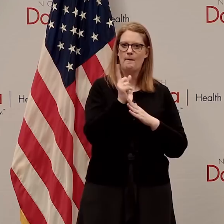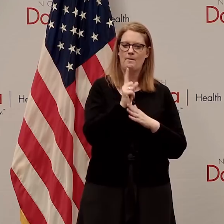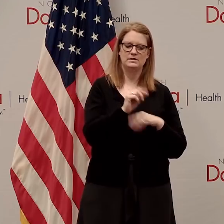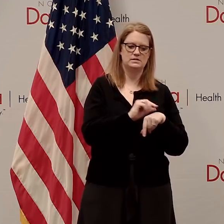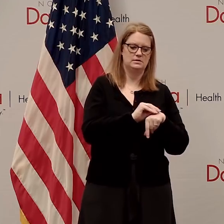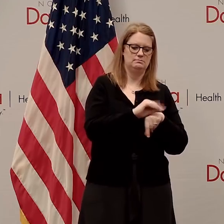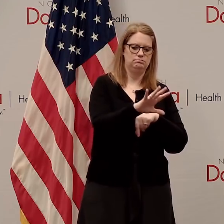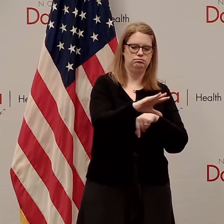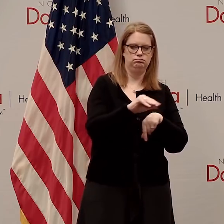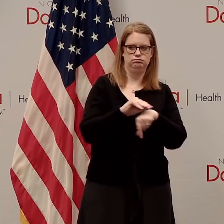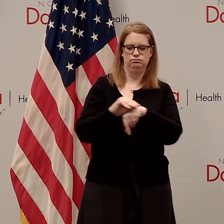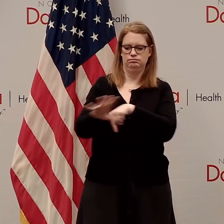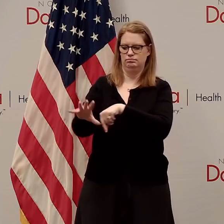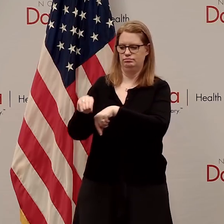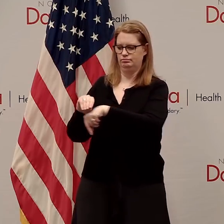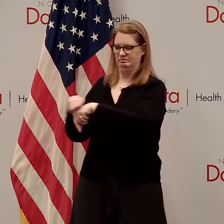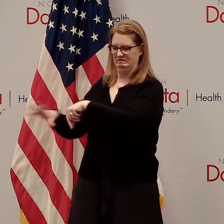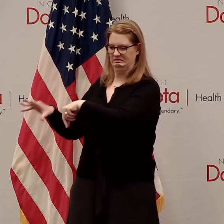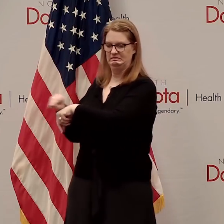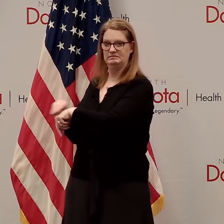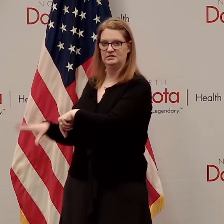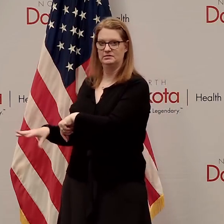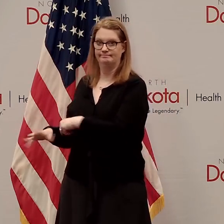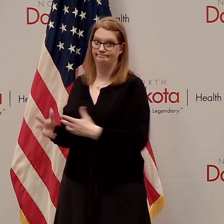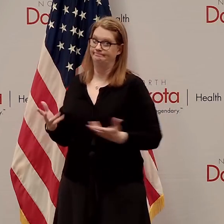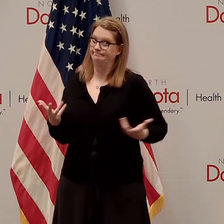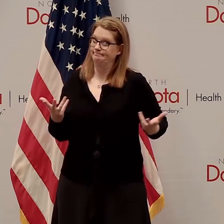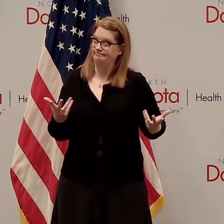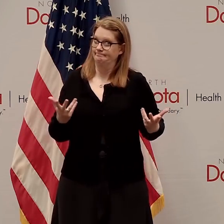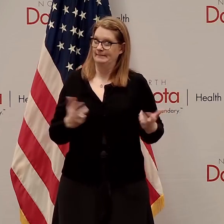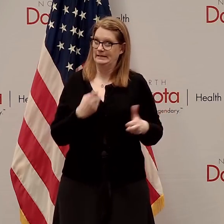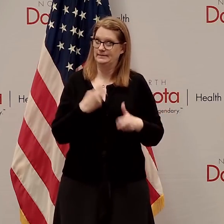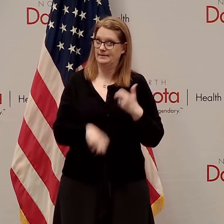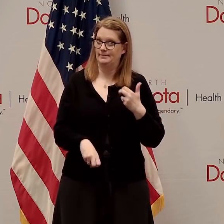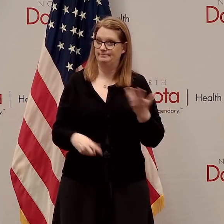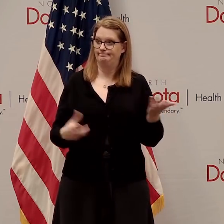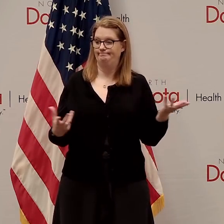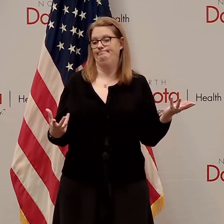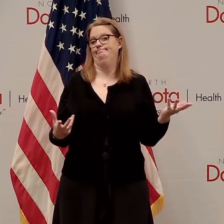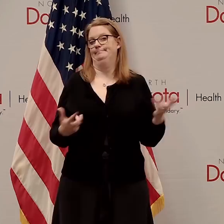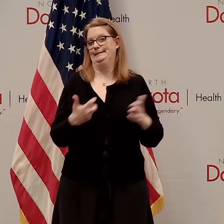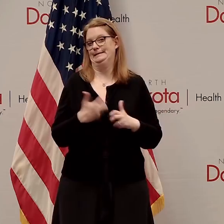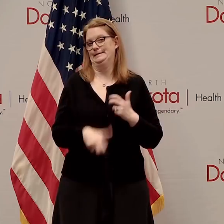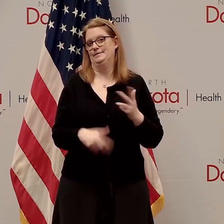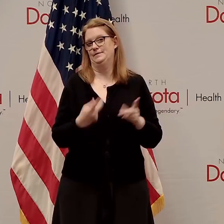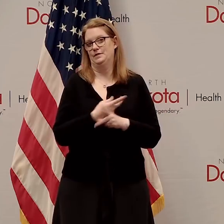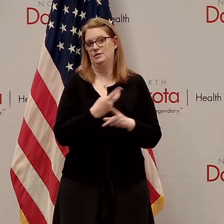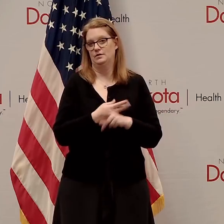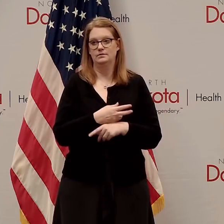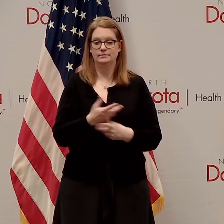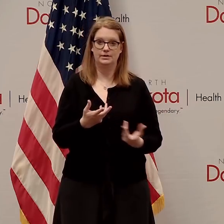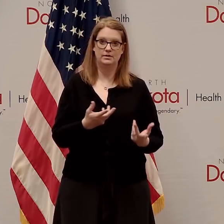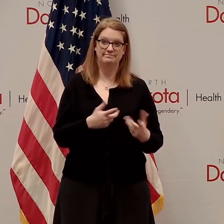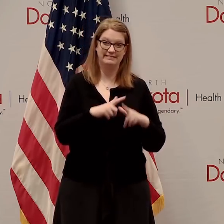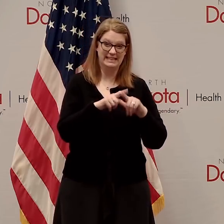there? That's hard to know. It depends on how people comply or don't comply.